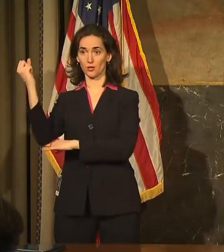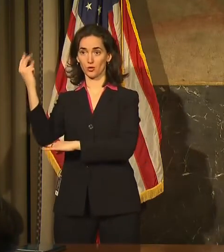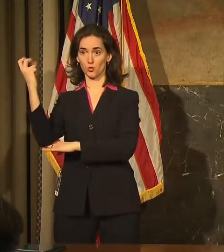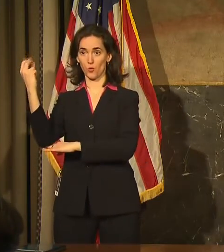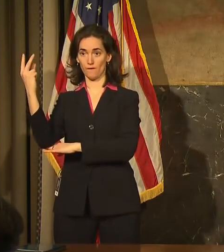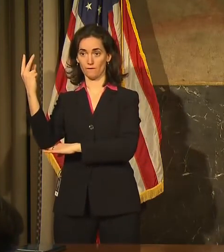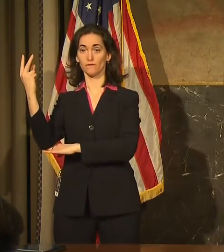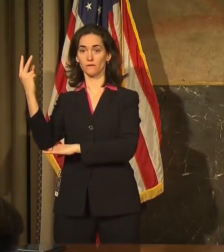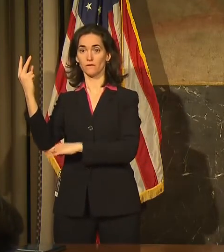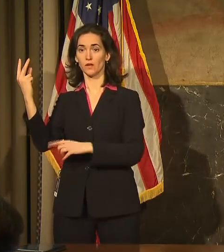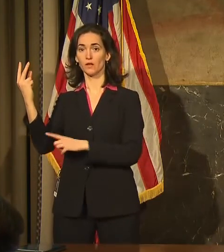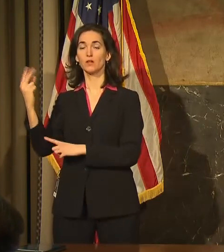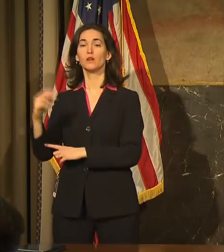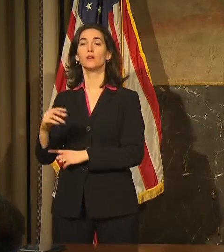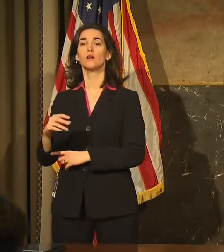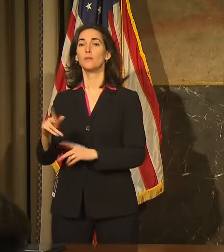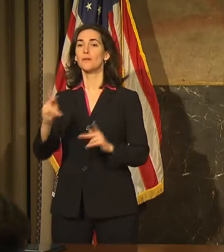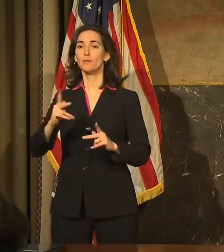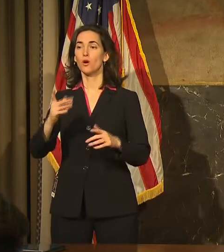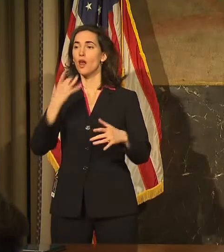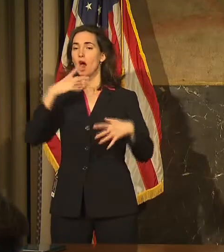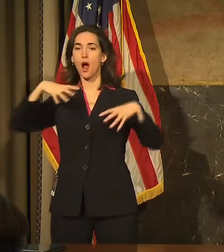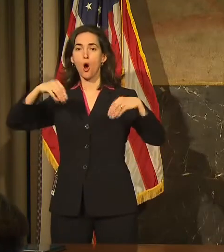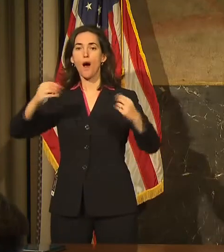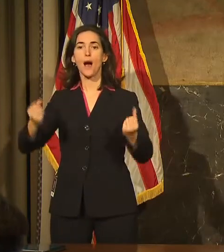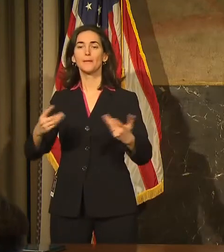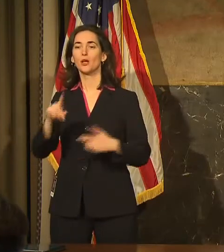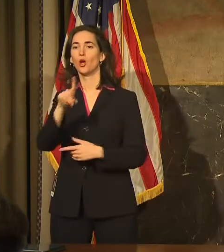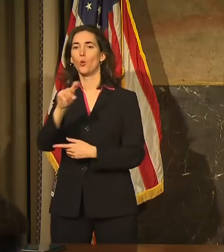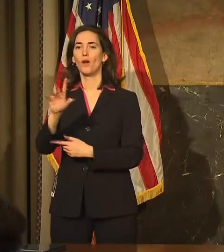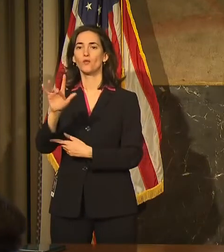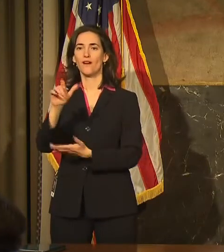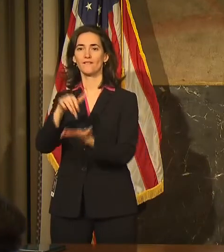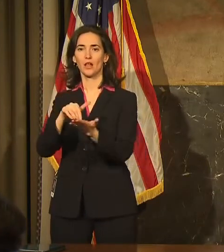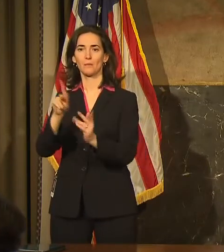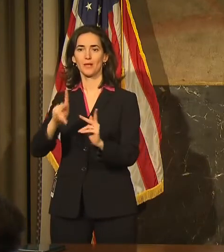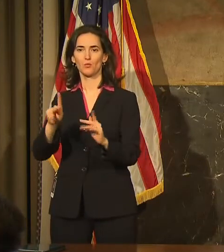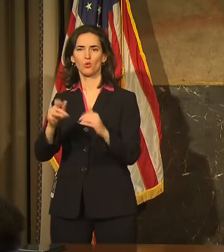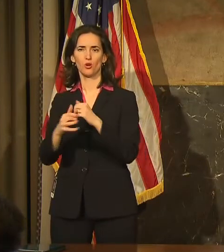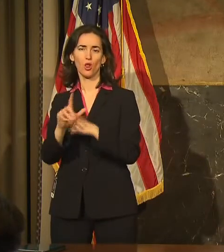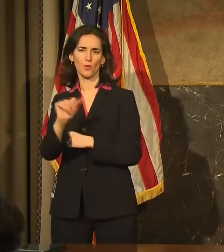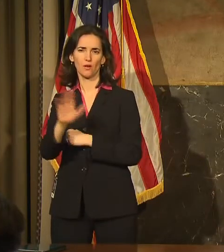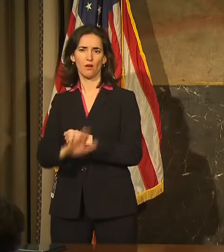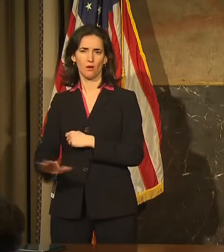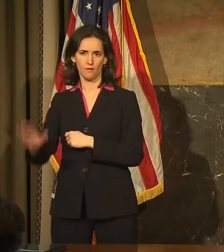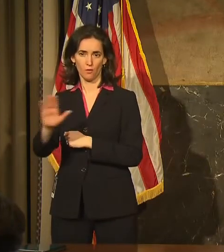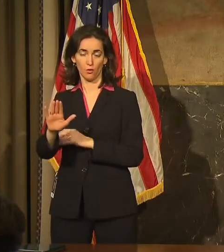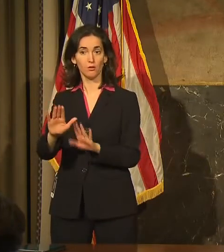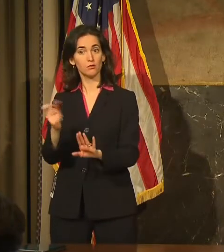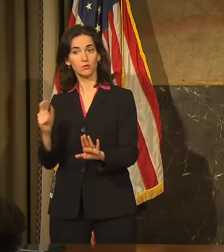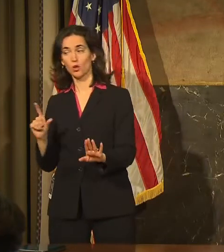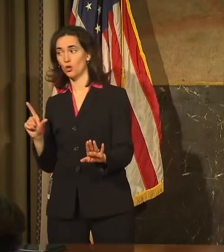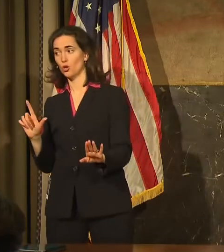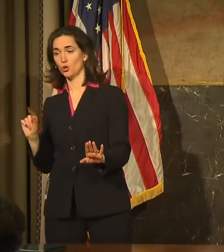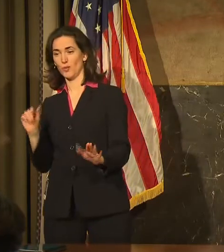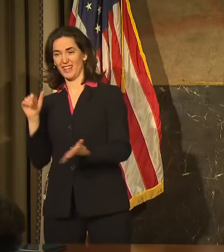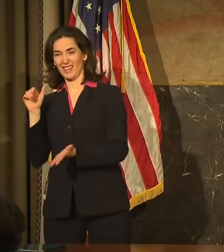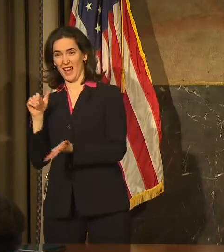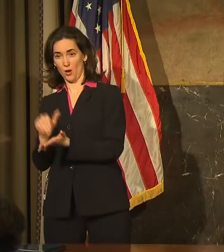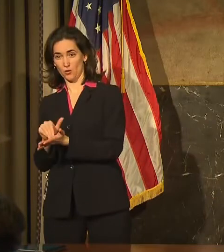125,000 Louisianans did not have power. And about 20,000 of those individuals had not had power